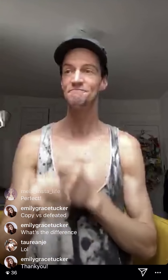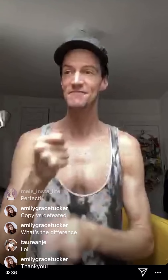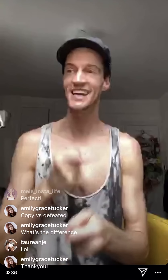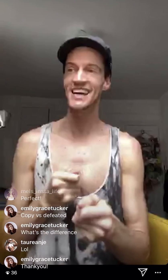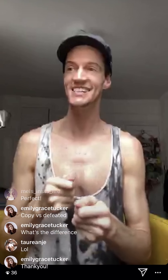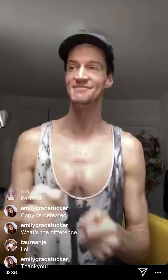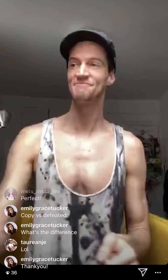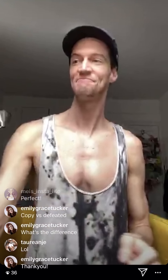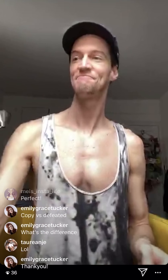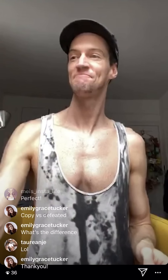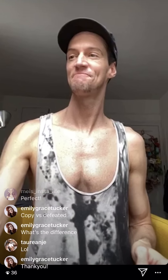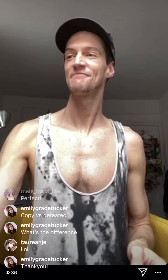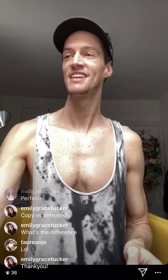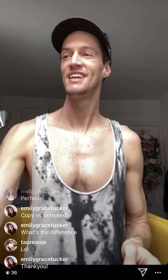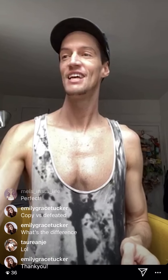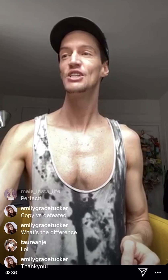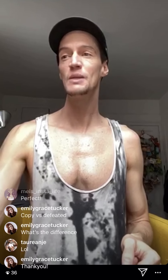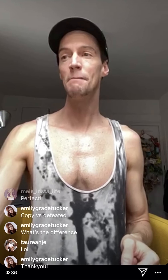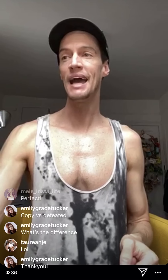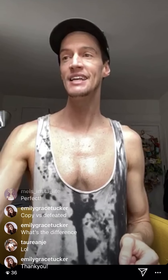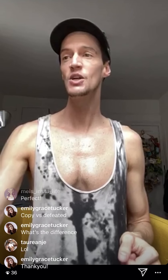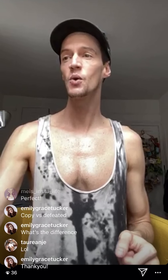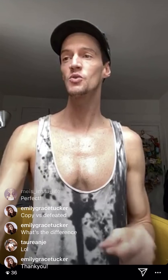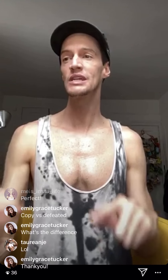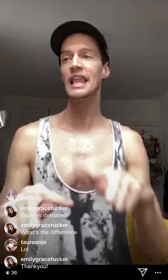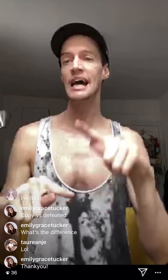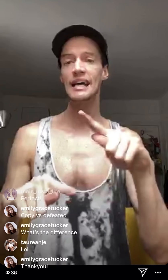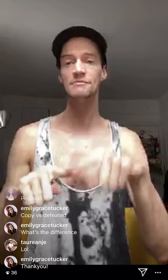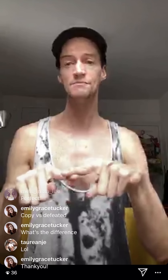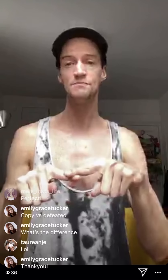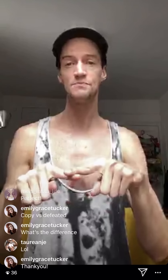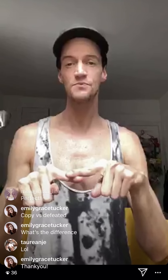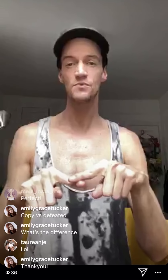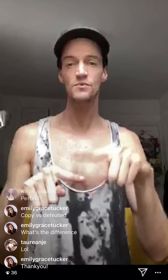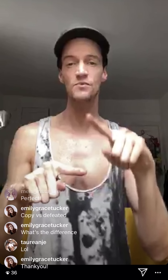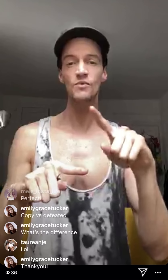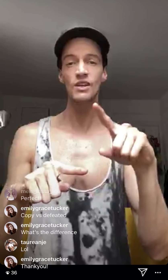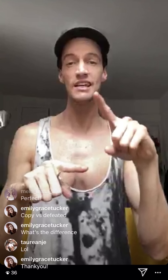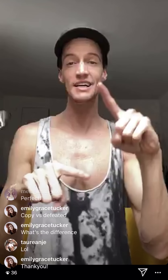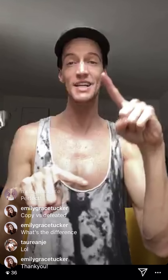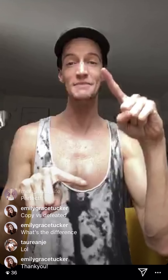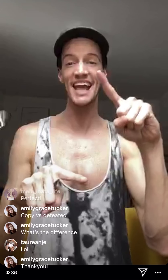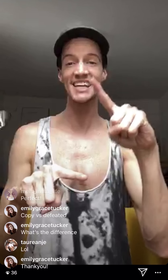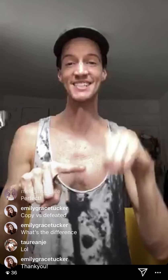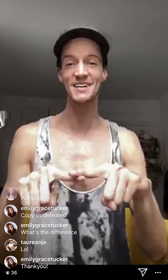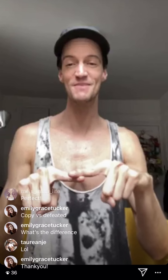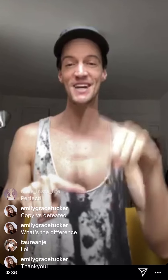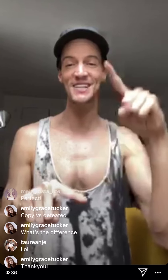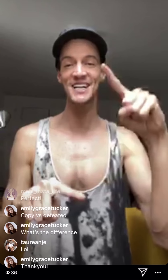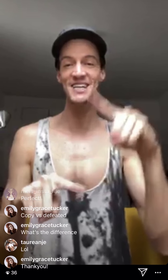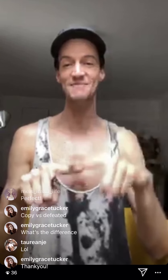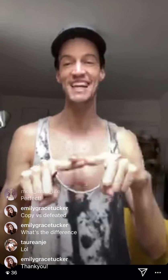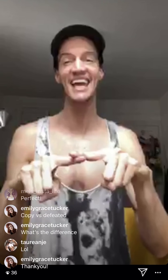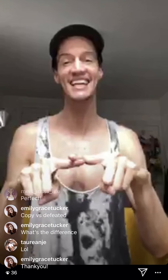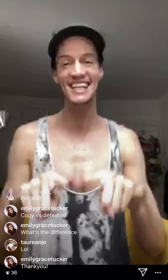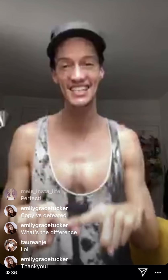Yeah. To depend or rely, the dominant hand comes on non-dominant hand and just pushes